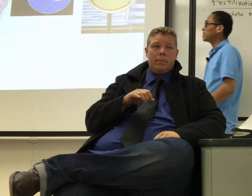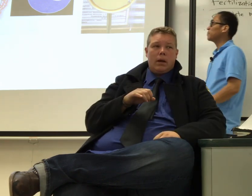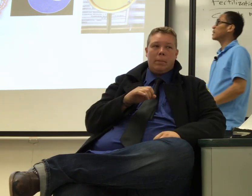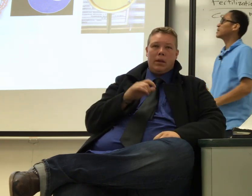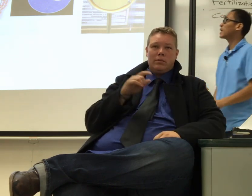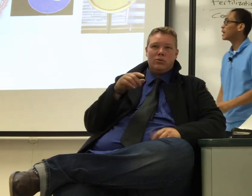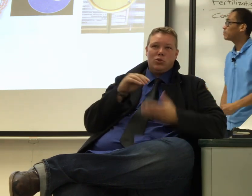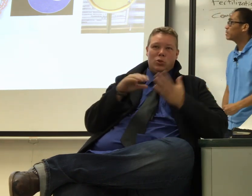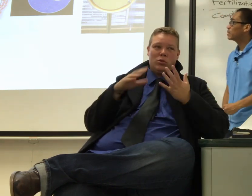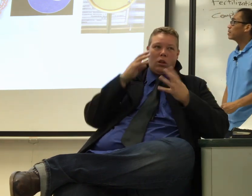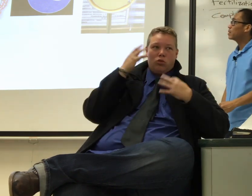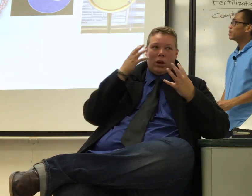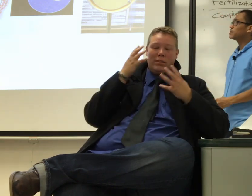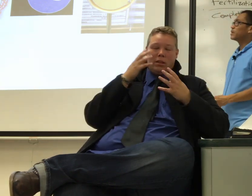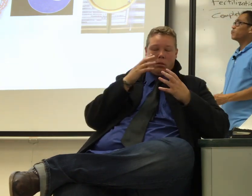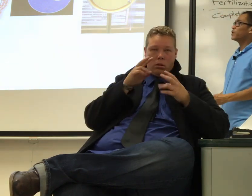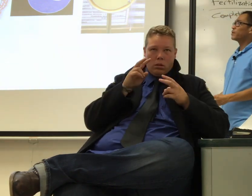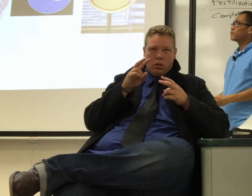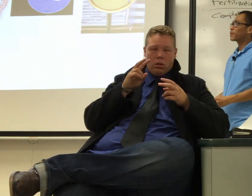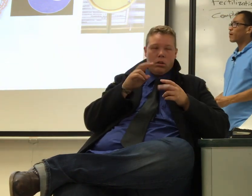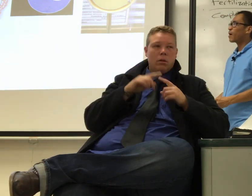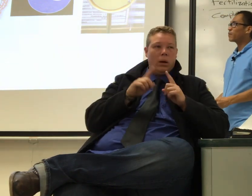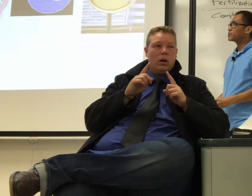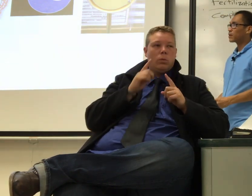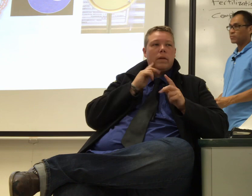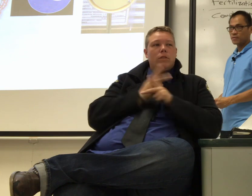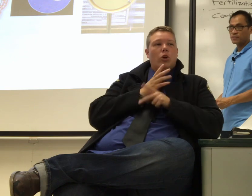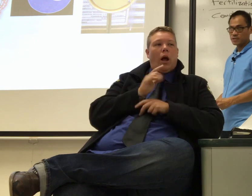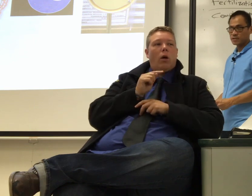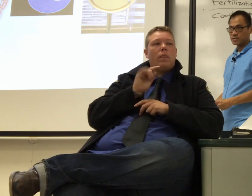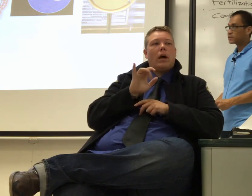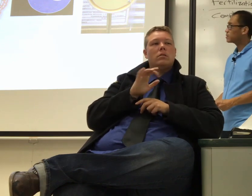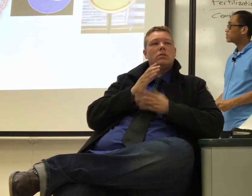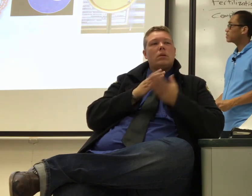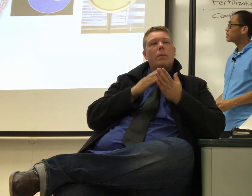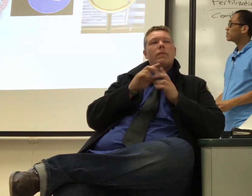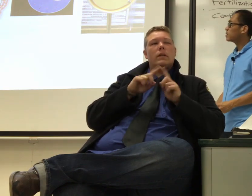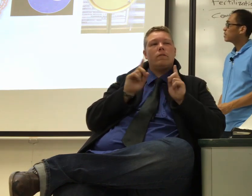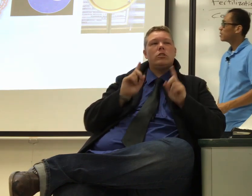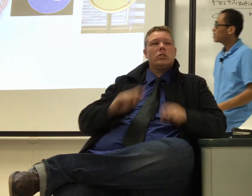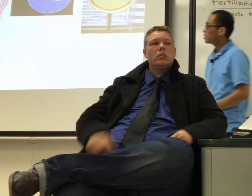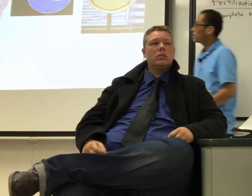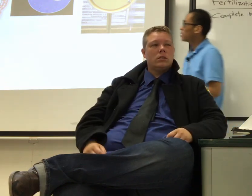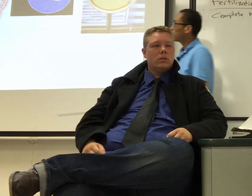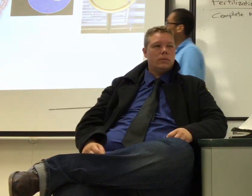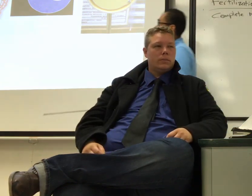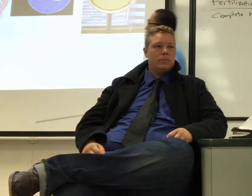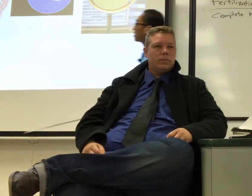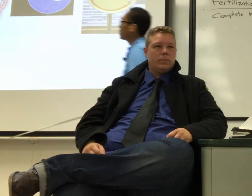students crazy, but let's see if we can figure out the subtle differences.